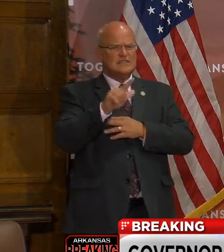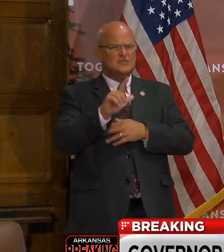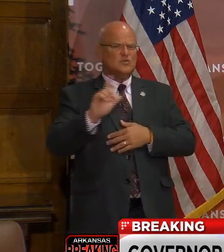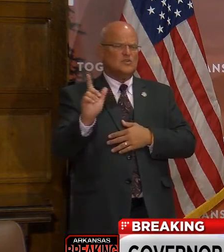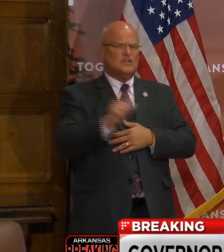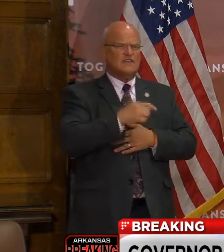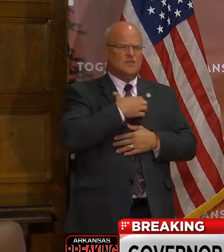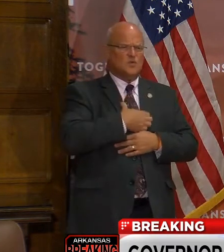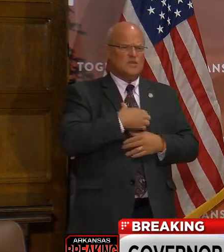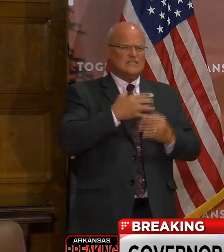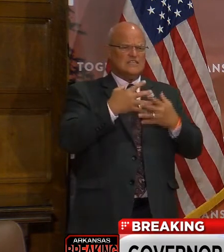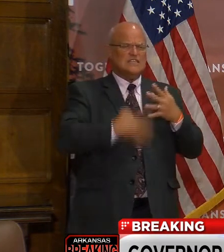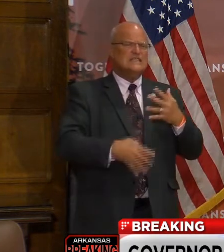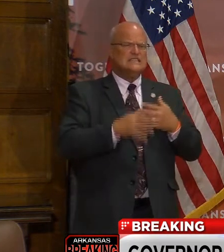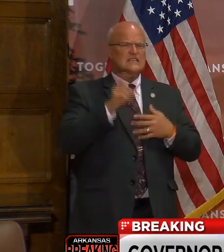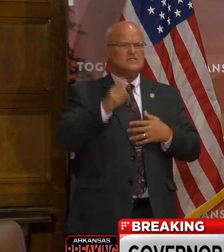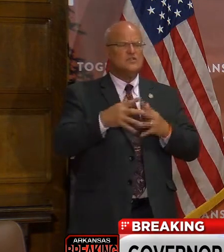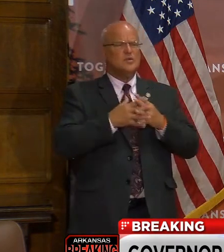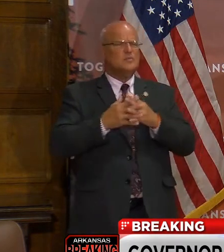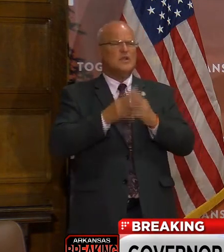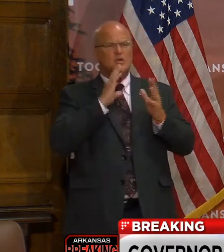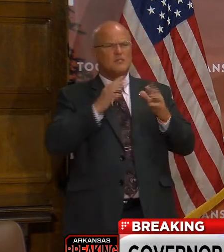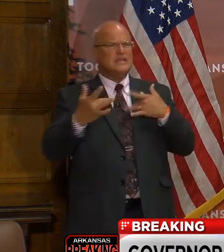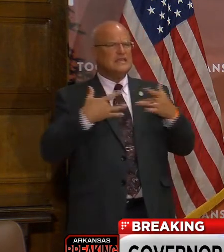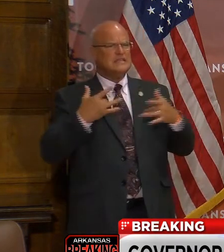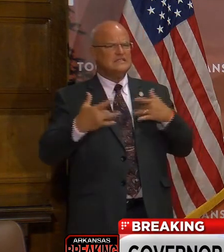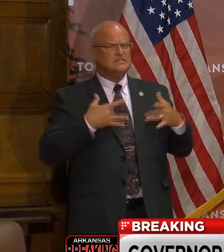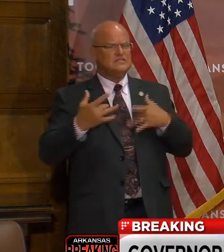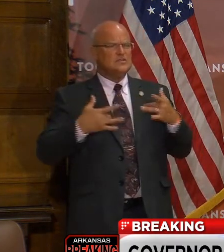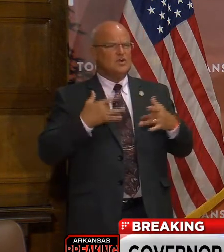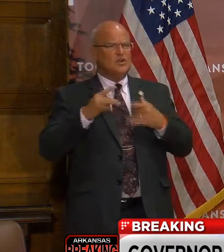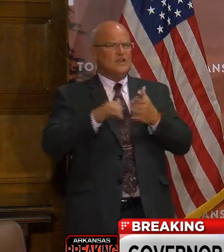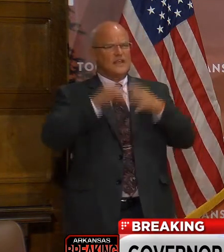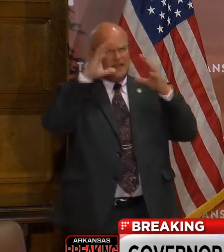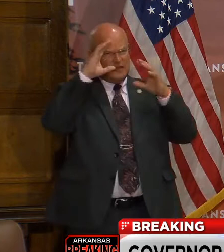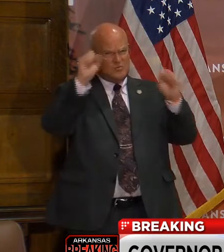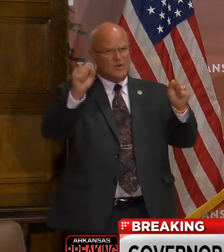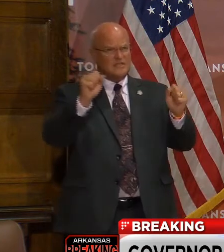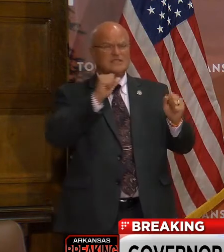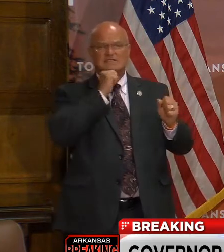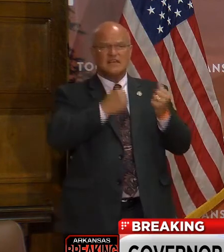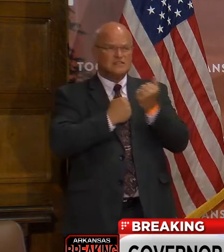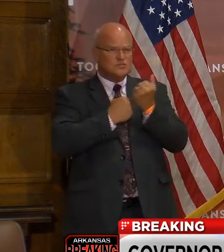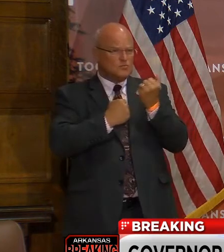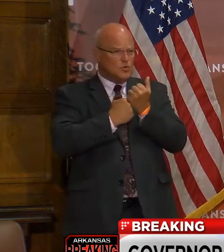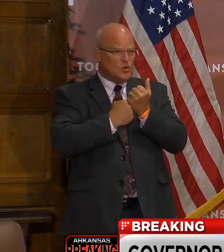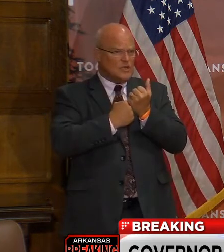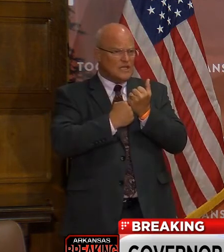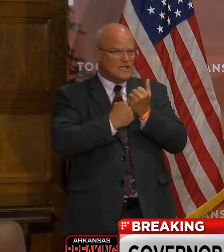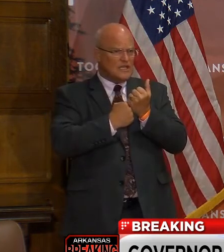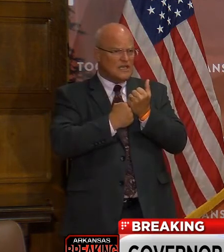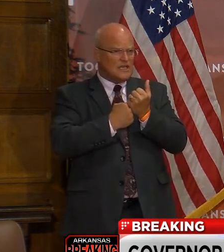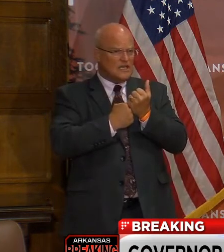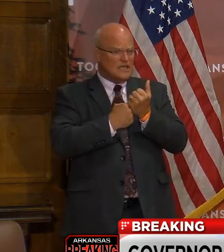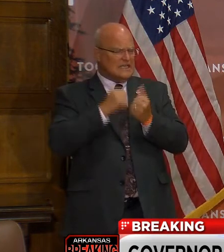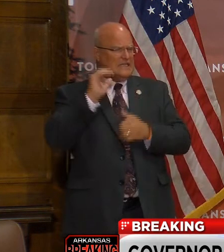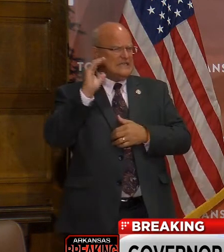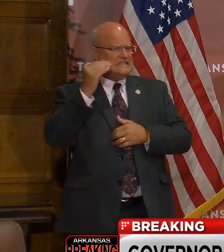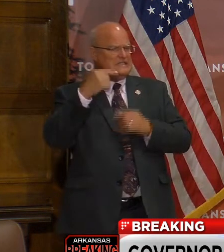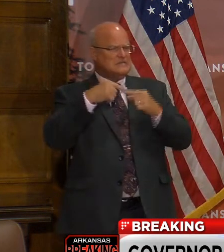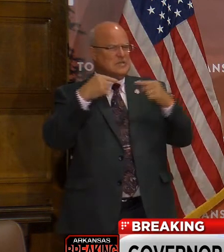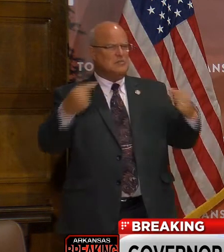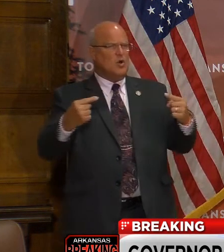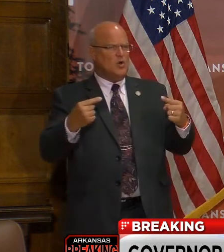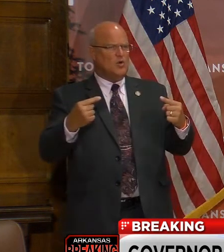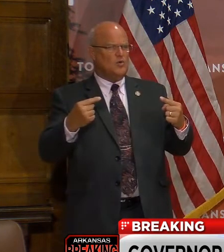wish list? And should Americans be concerned that the president isn't supporting it? Seems opposed to giving